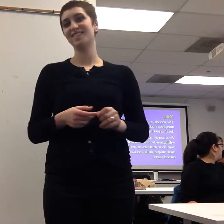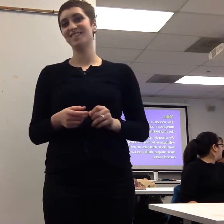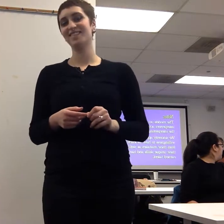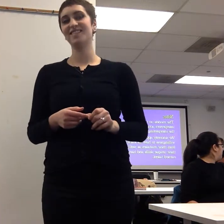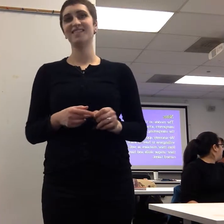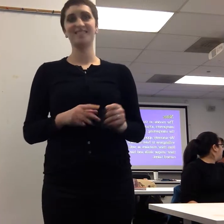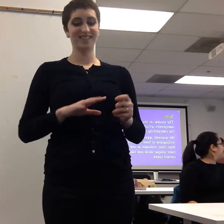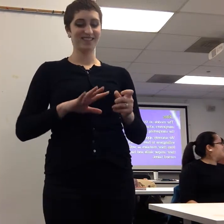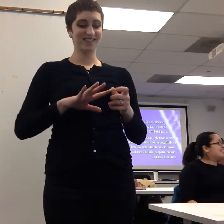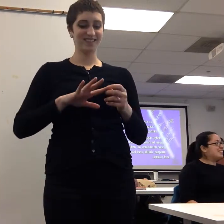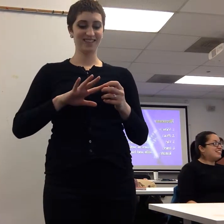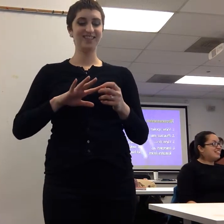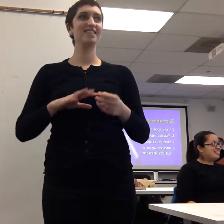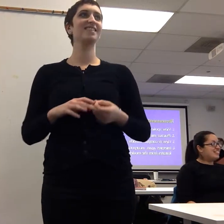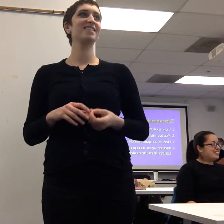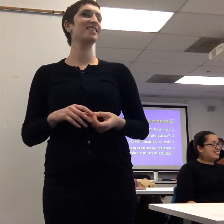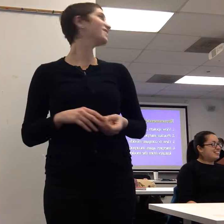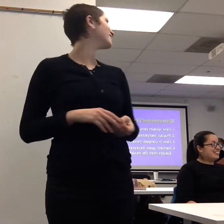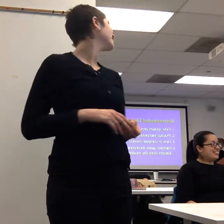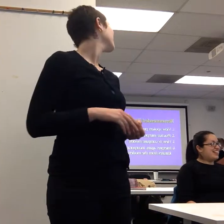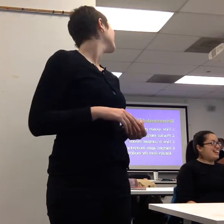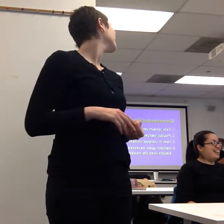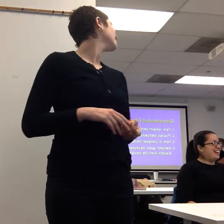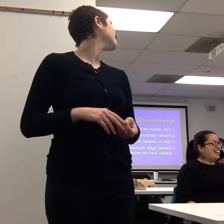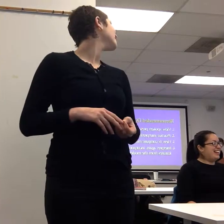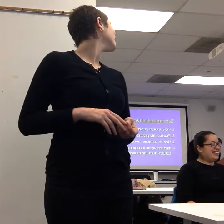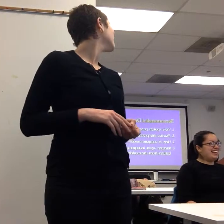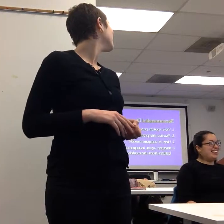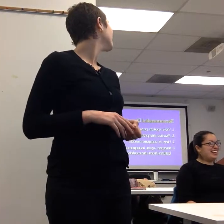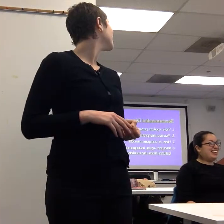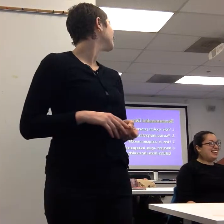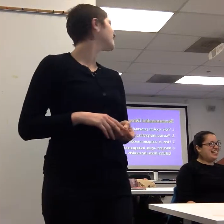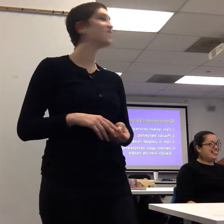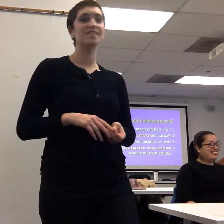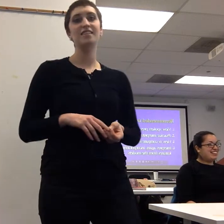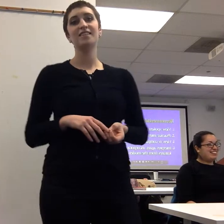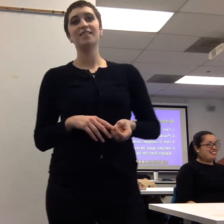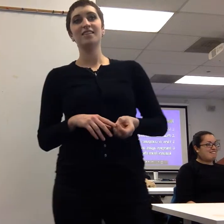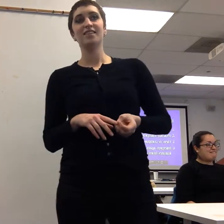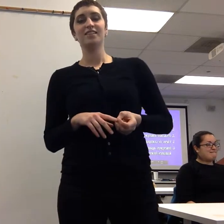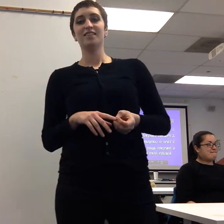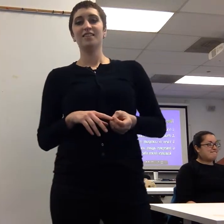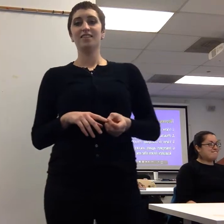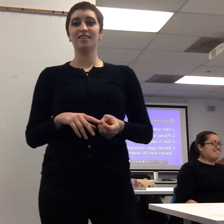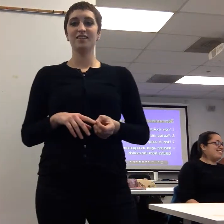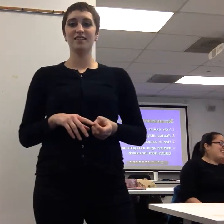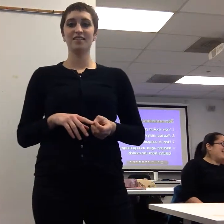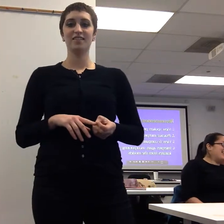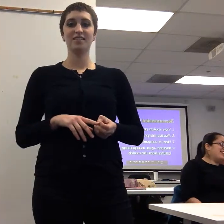right ahead. You. Like walk up and right.